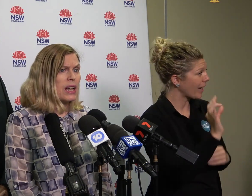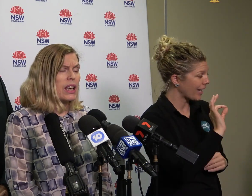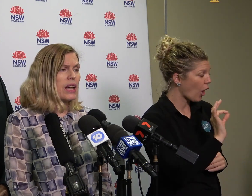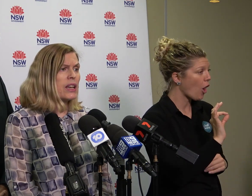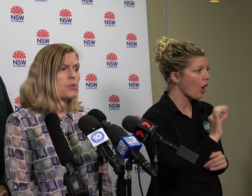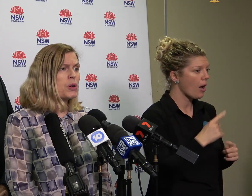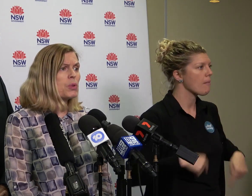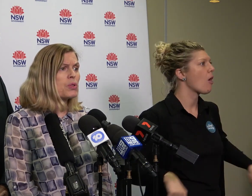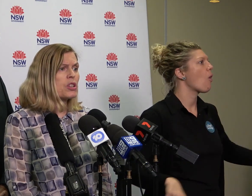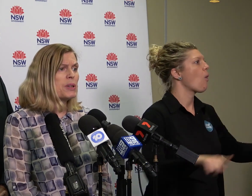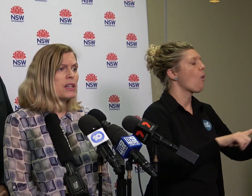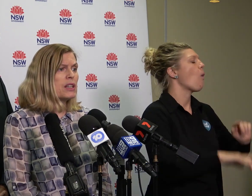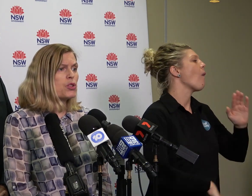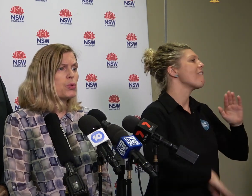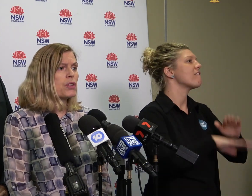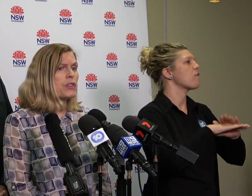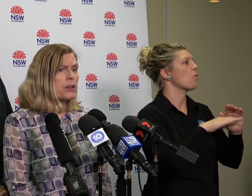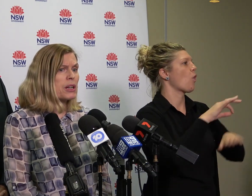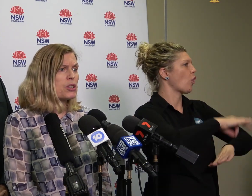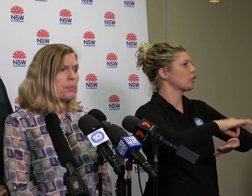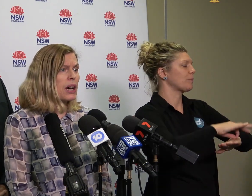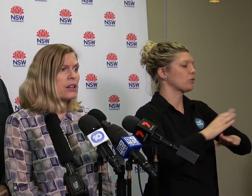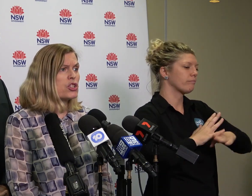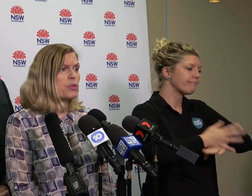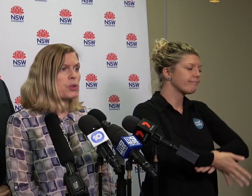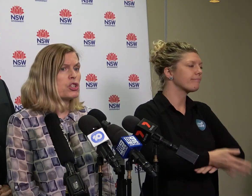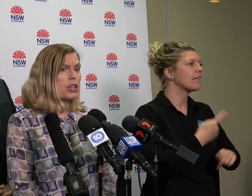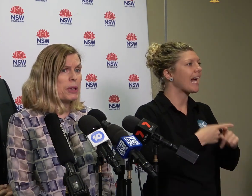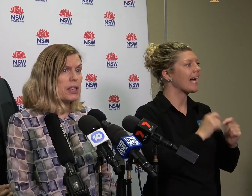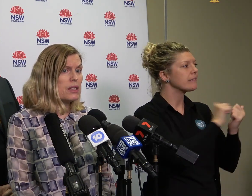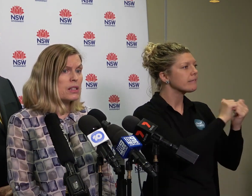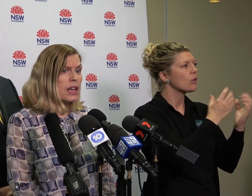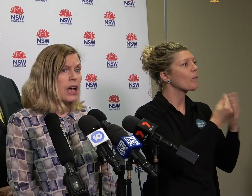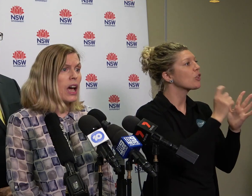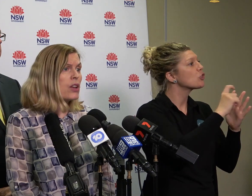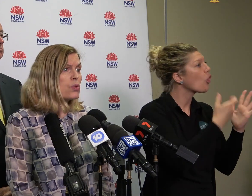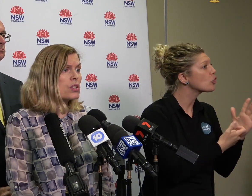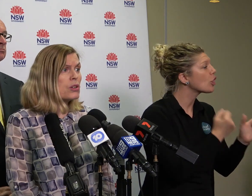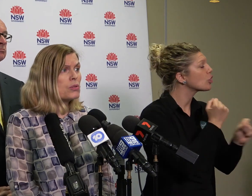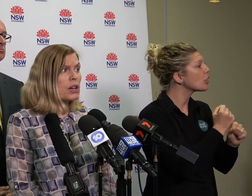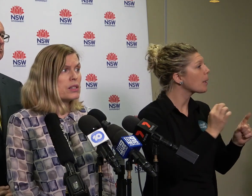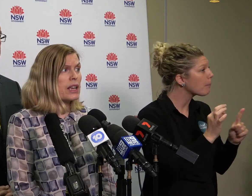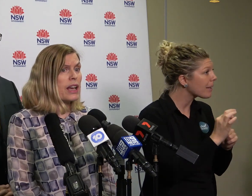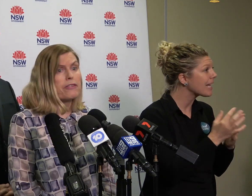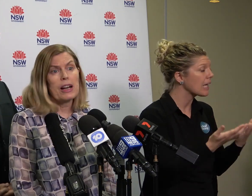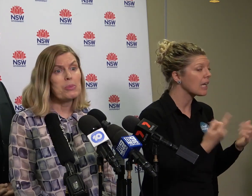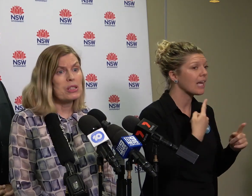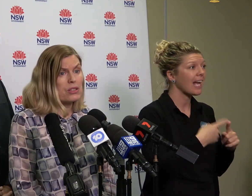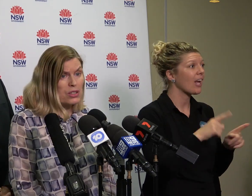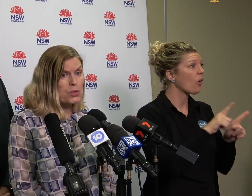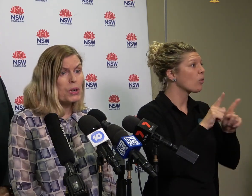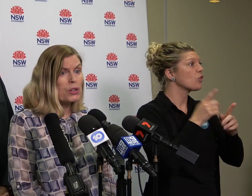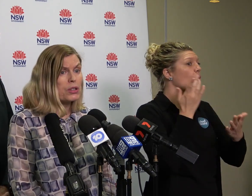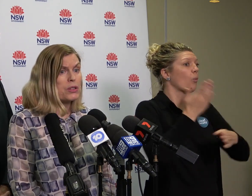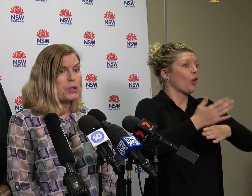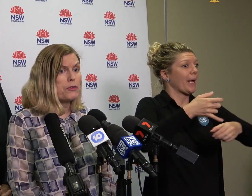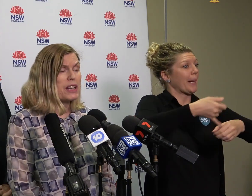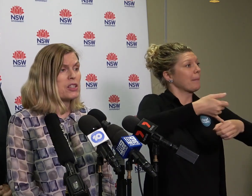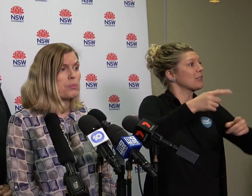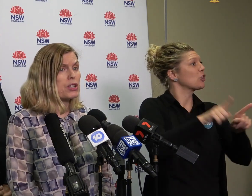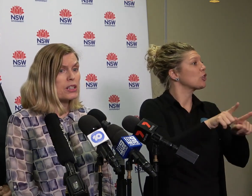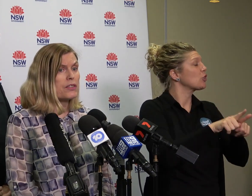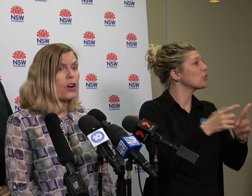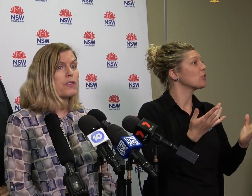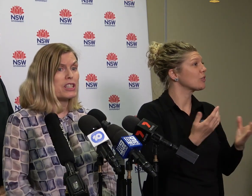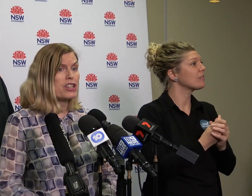response, and we will also be needing to work very much in partnership with GPs and also, I'd say, our pharmacists as well, and we've